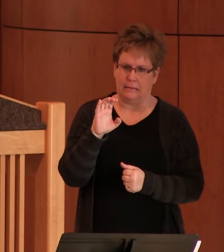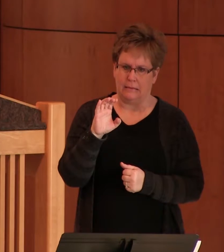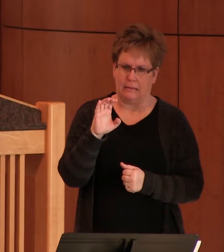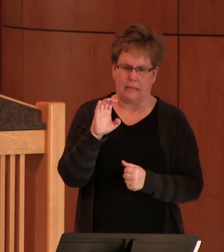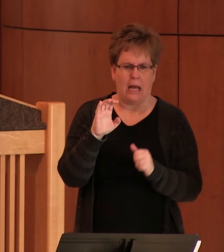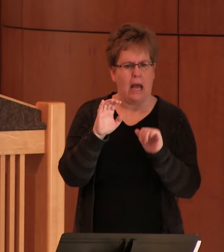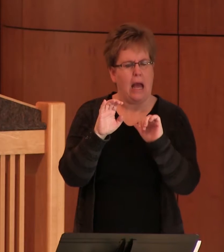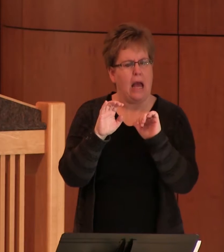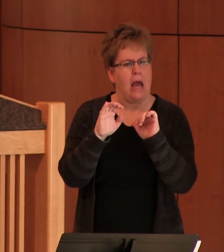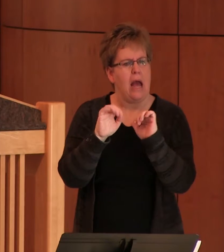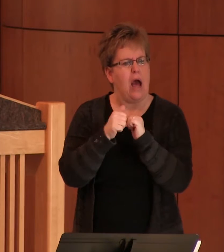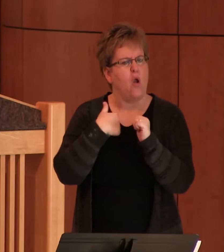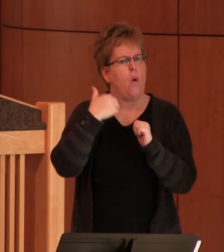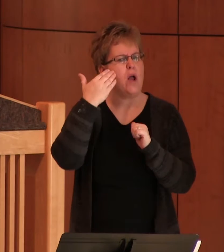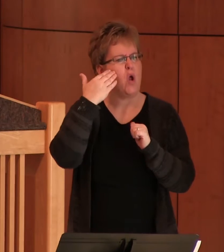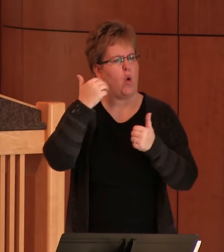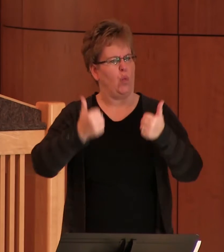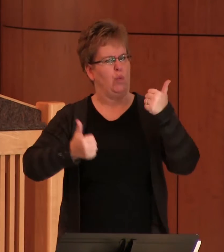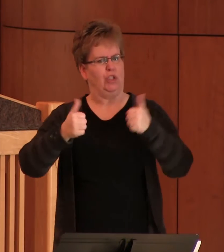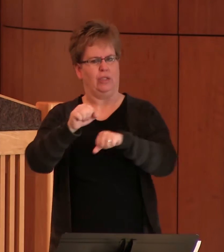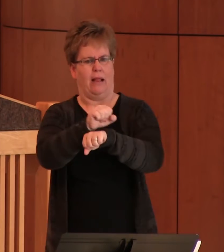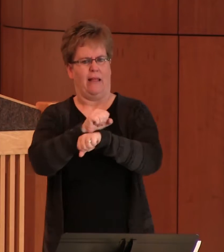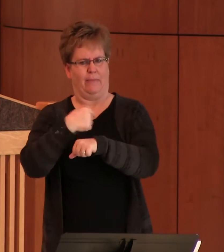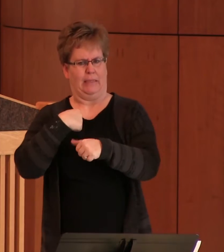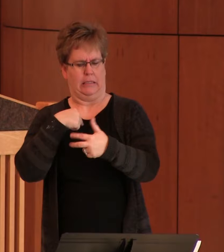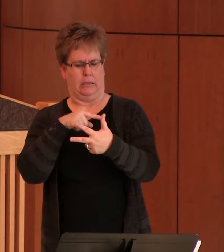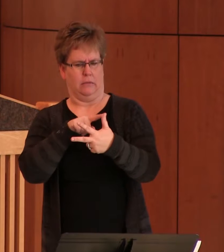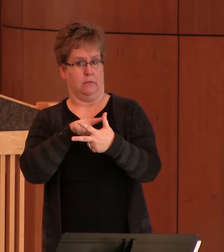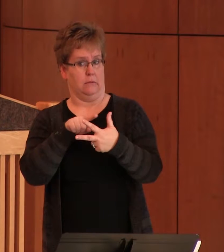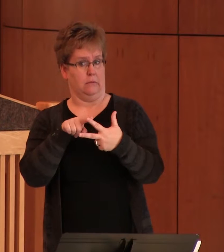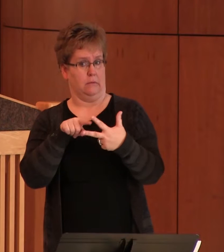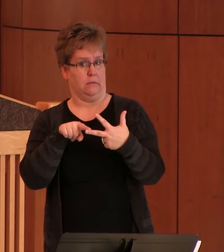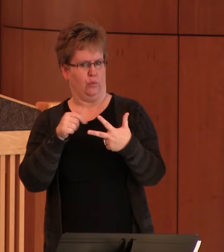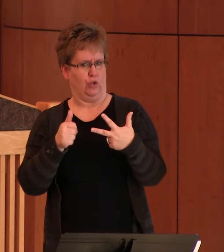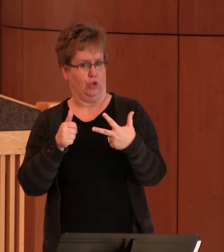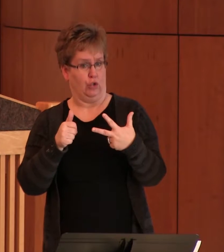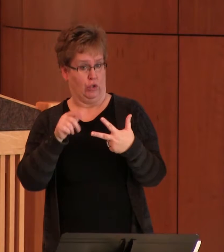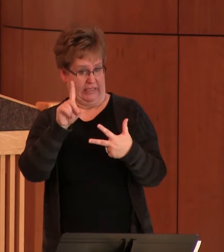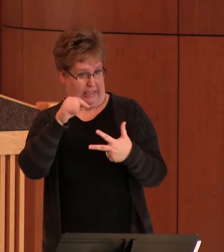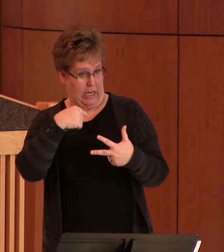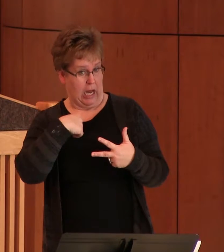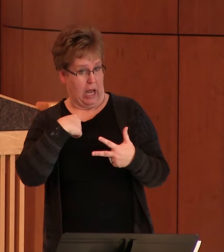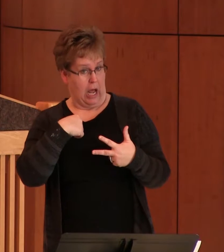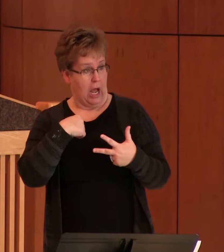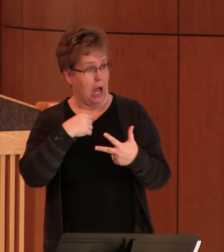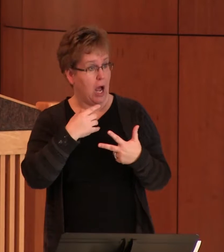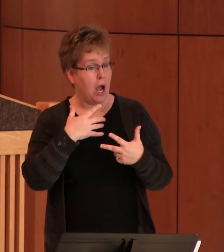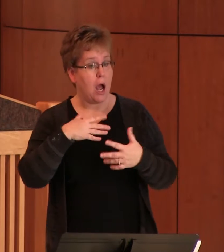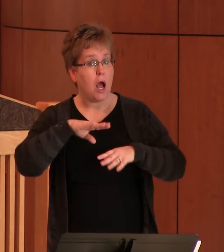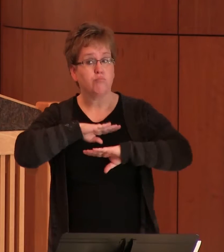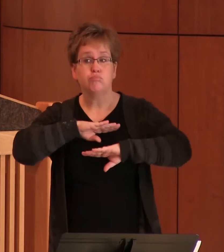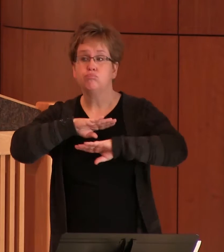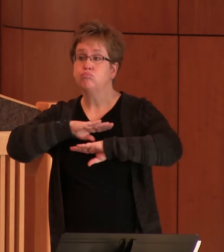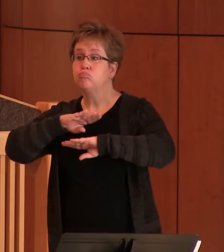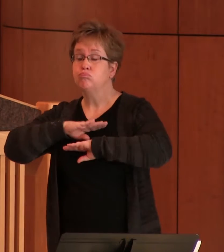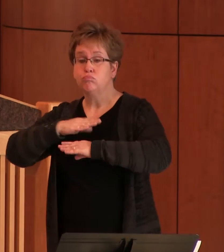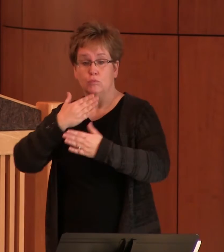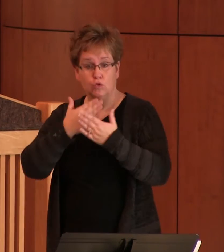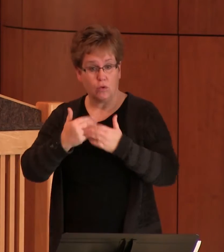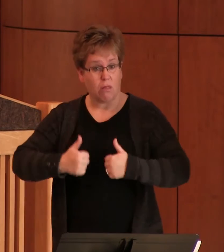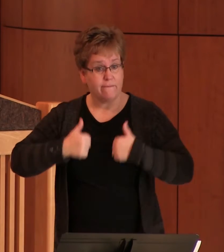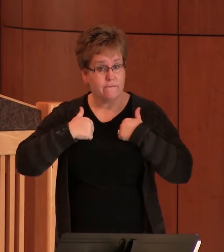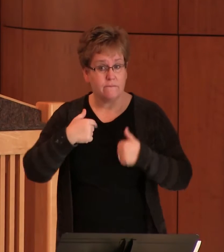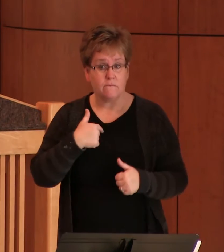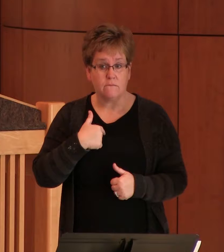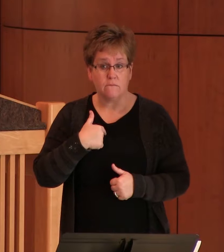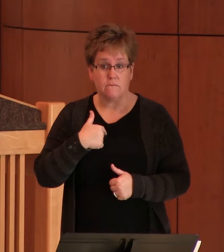Because how do I know which slave I am? Have I gone out and done enough good to outweigh the bad? Have